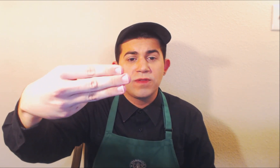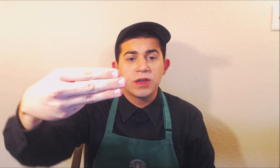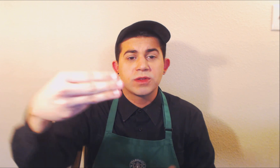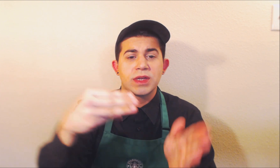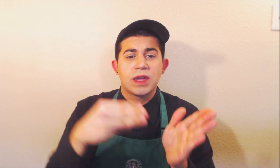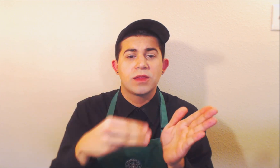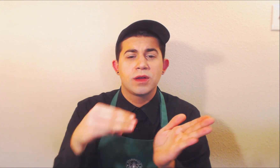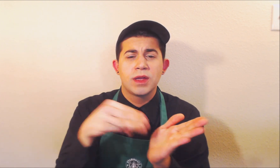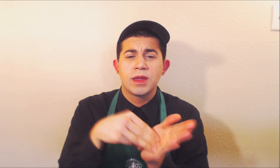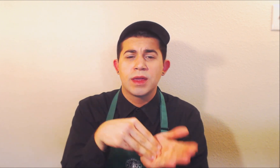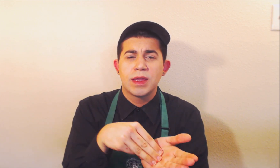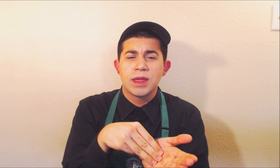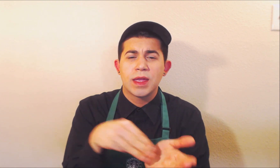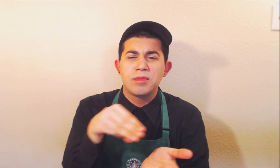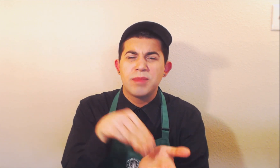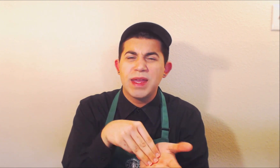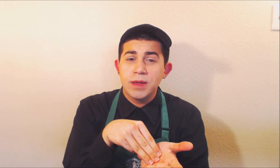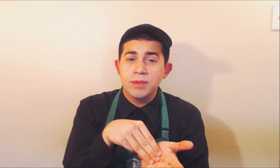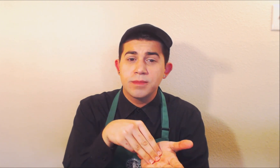three fingers together. And medium,